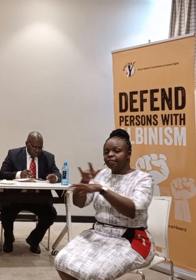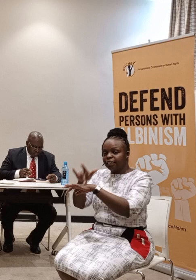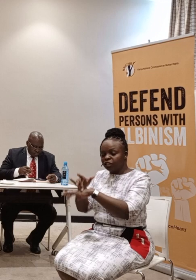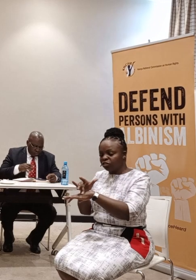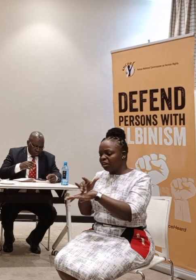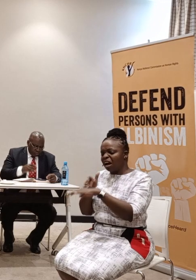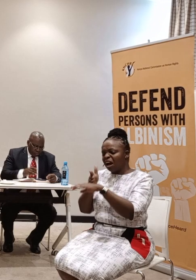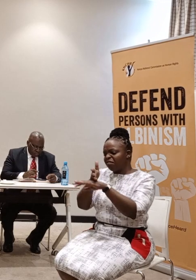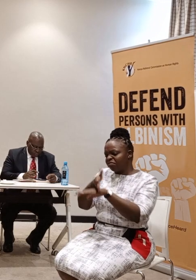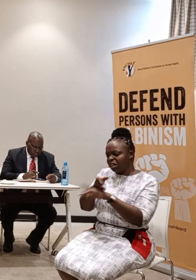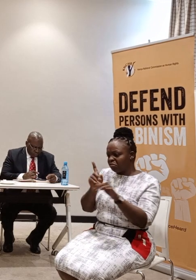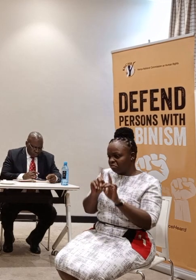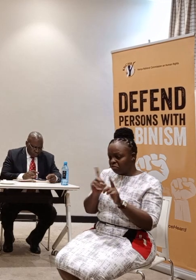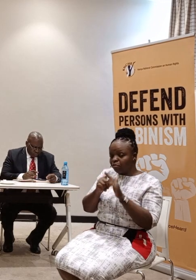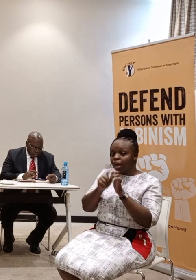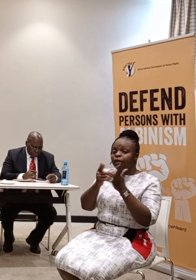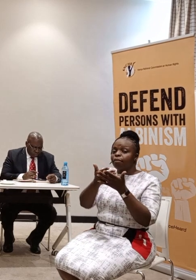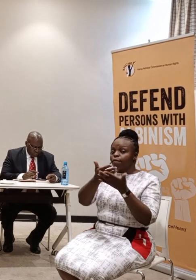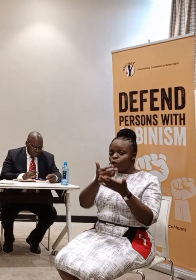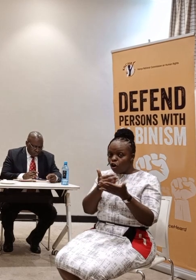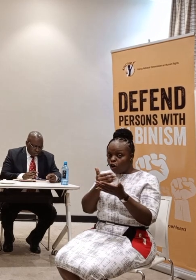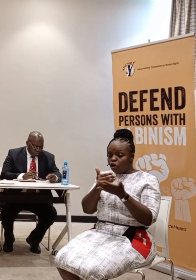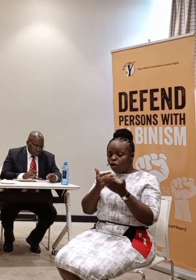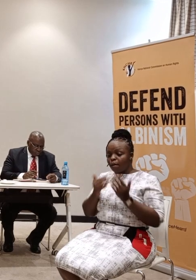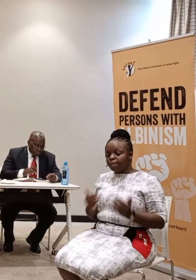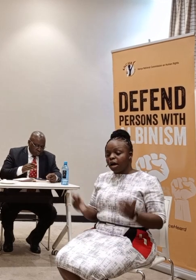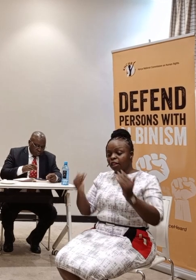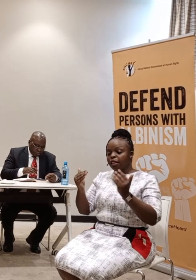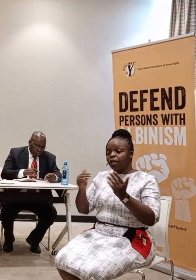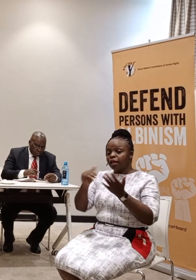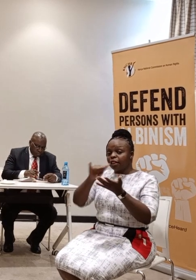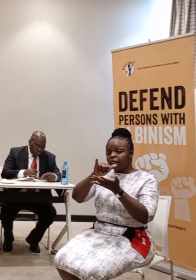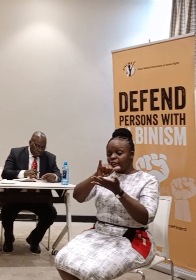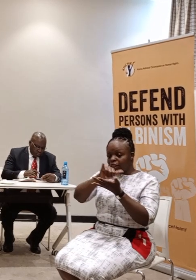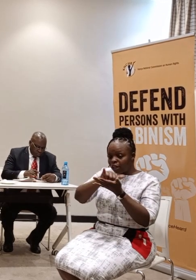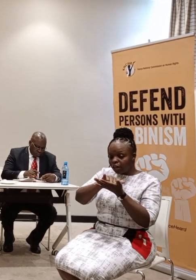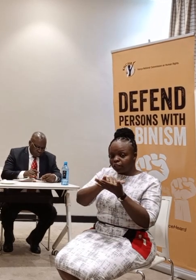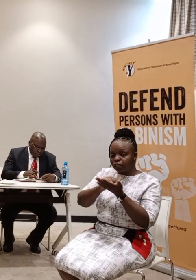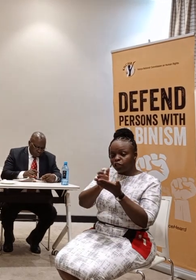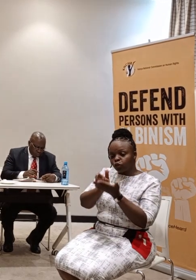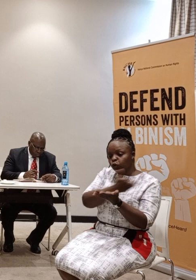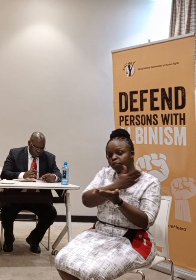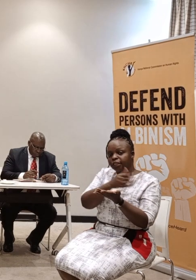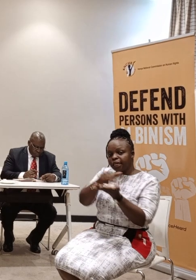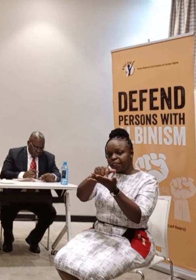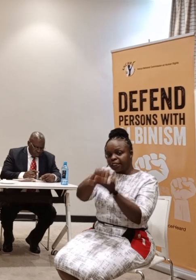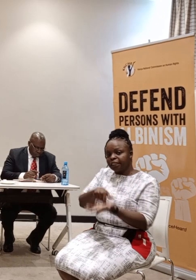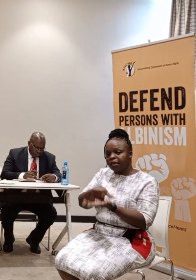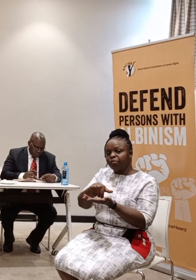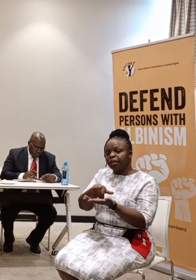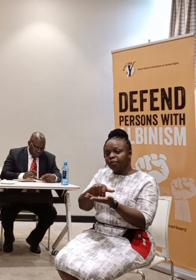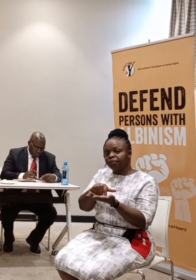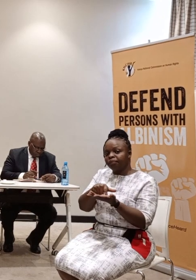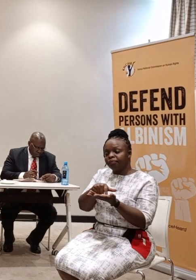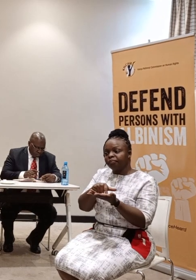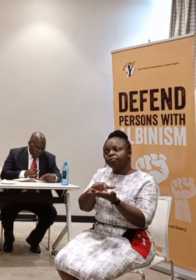after, even before. And reason speaks to the stigma and the discrimination and the